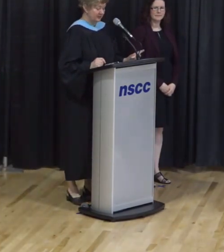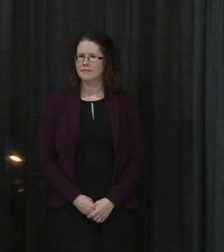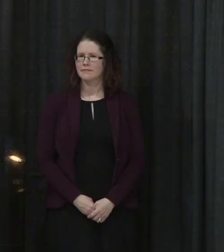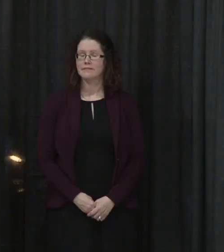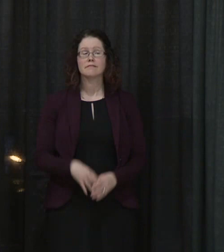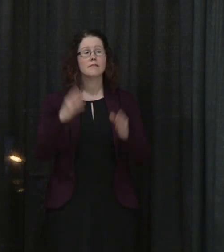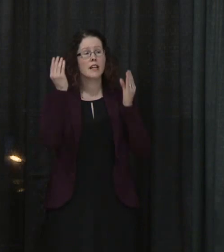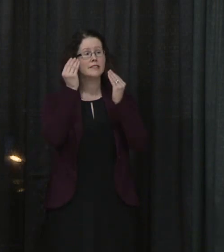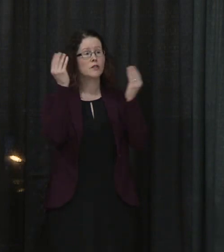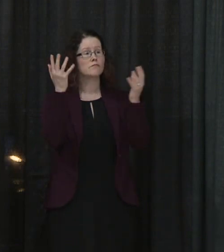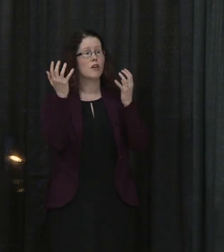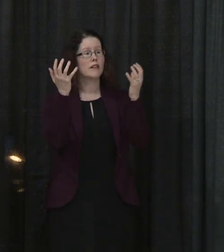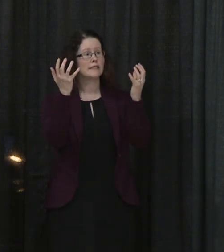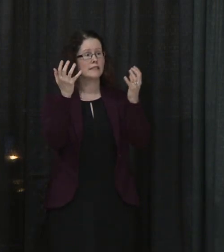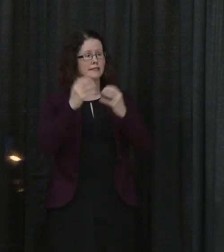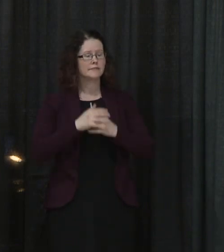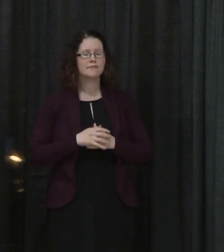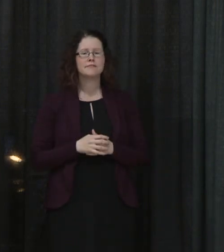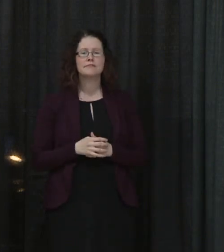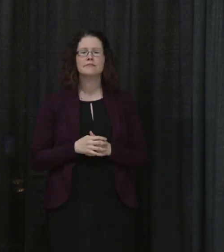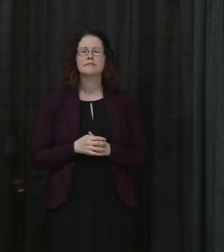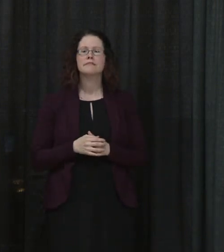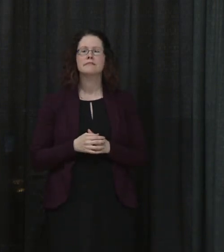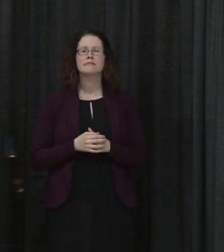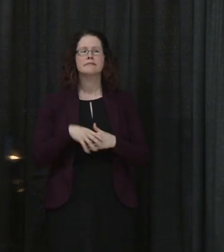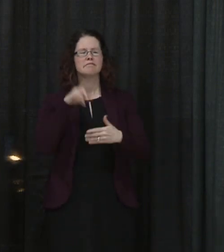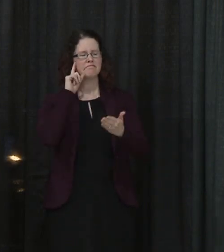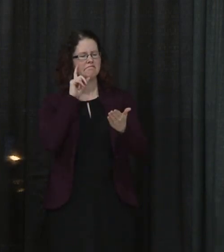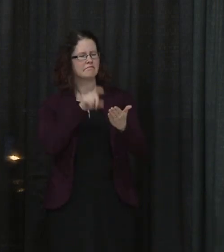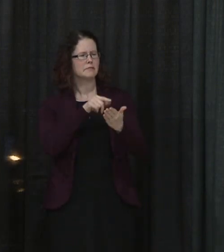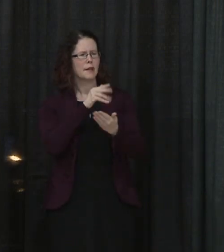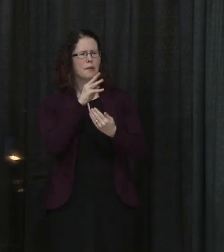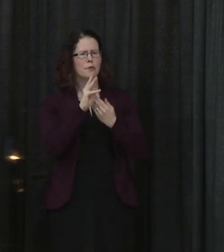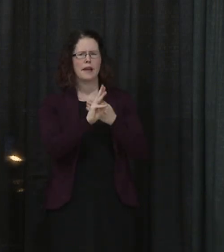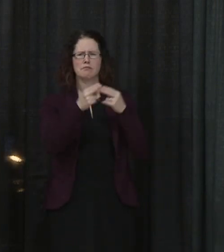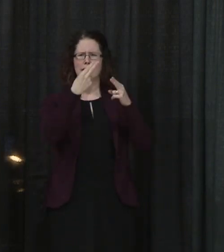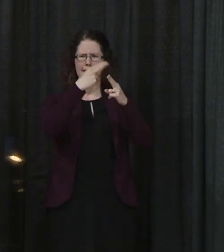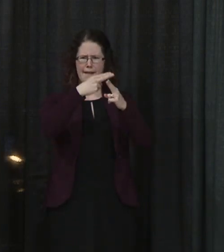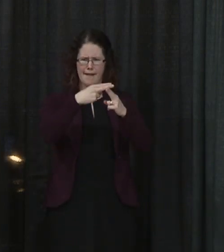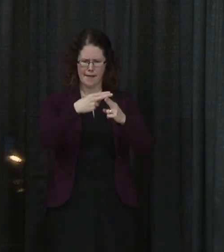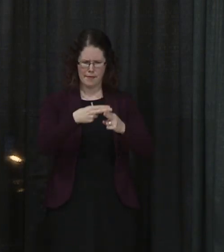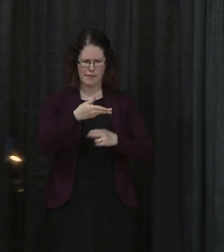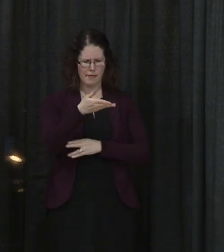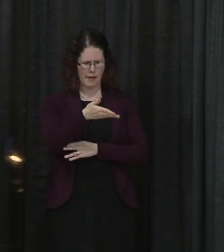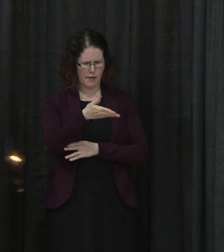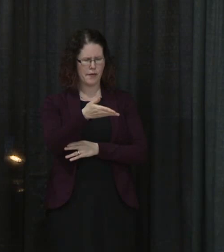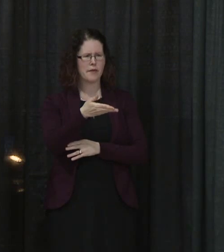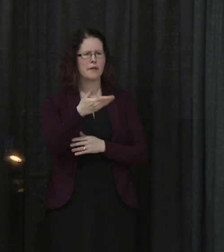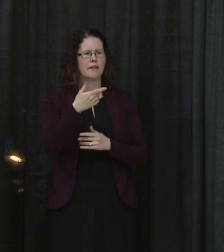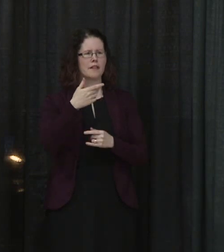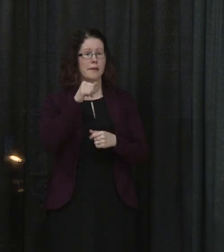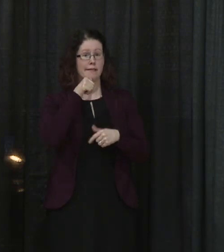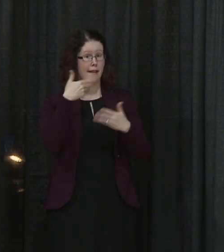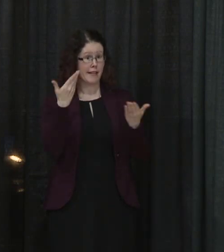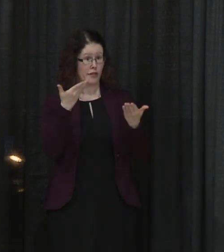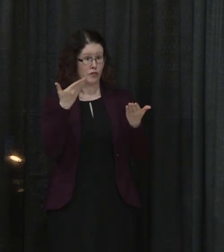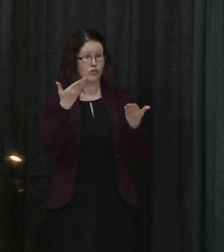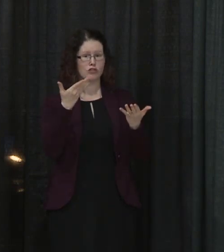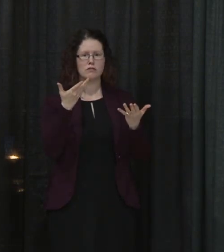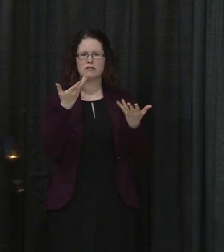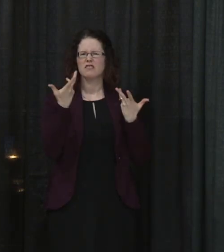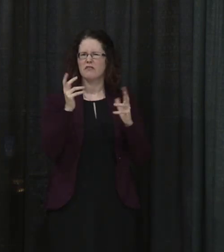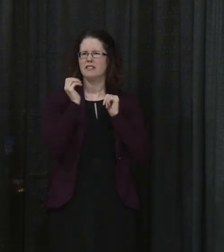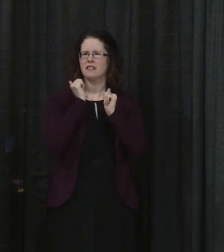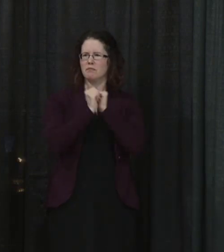For the information of the audience, those students whose names appear in the program but who are unable to be with us today are automatically admitted